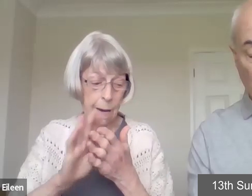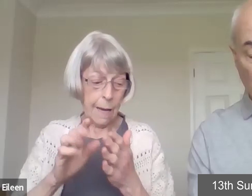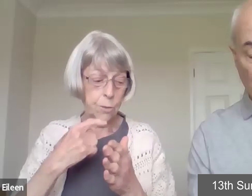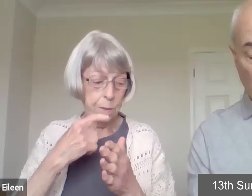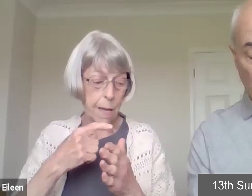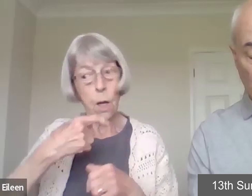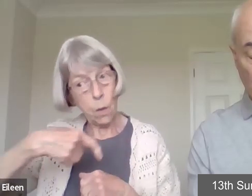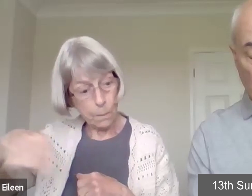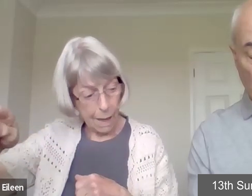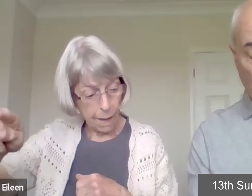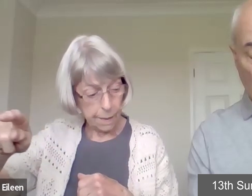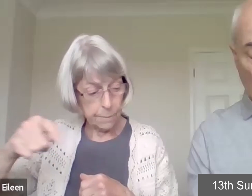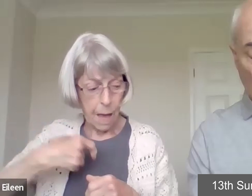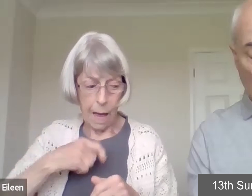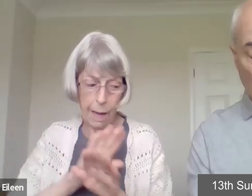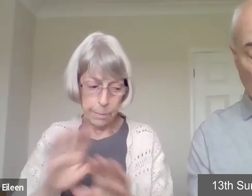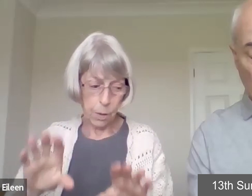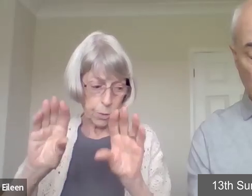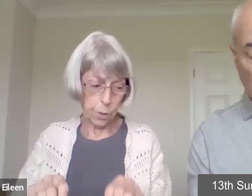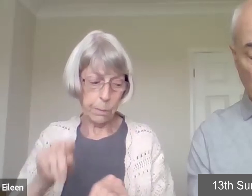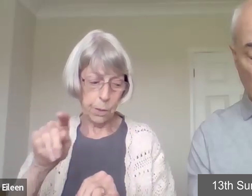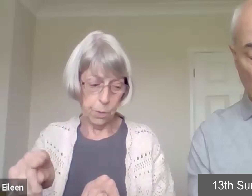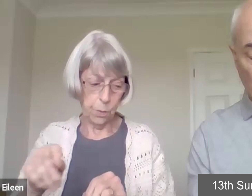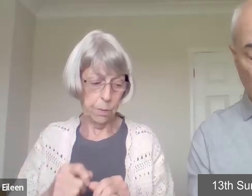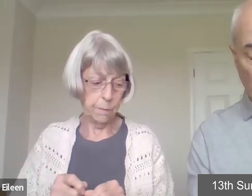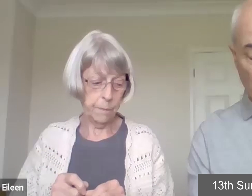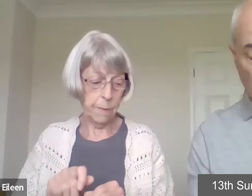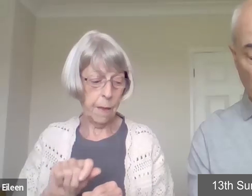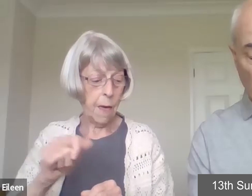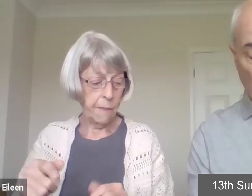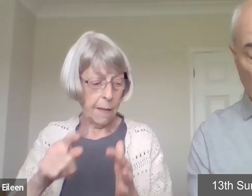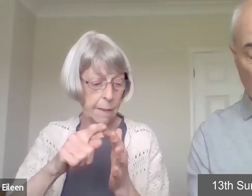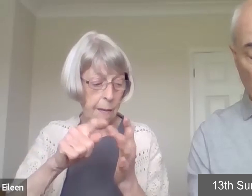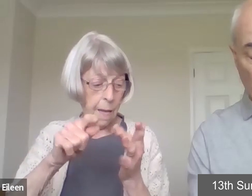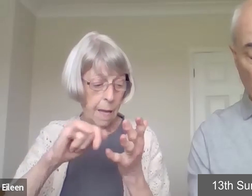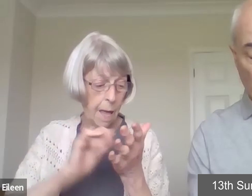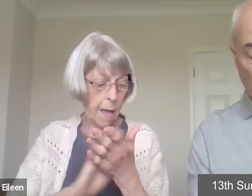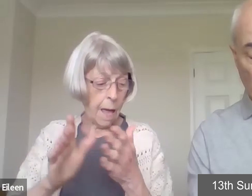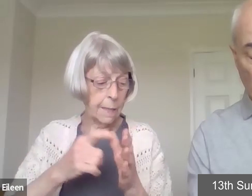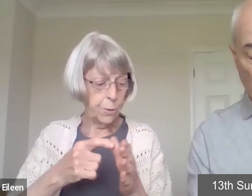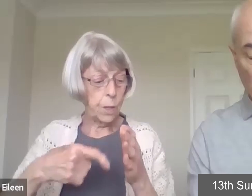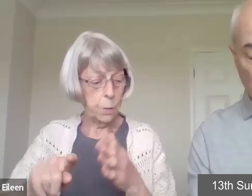Elijah said, go back, I'm not stopping you. Then Elisha